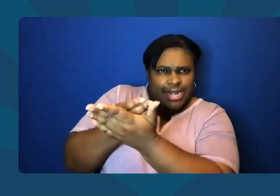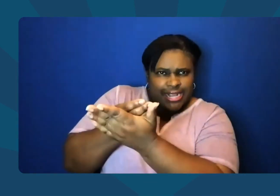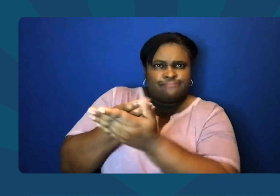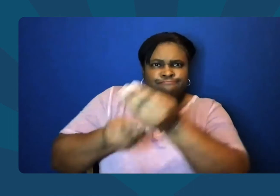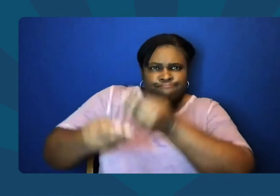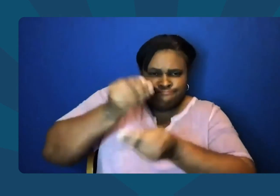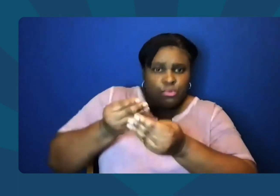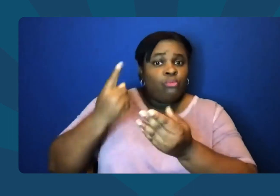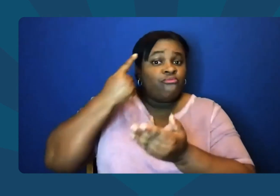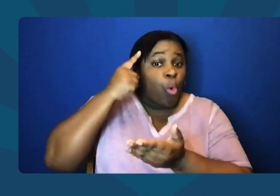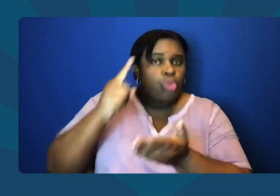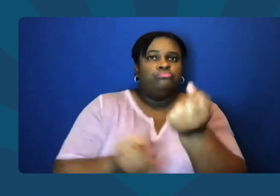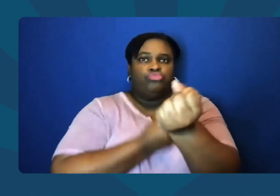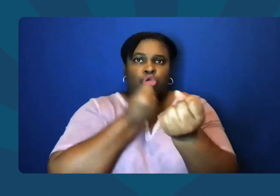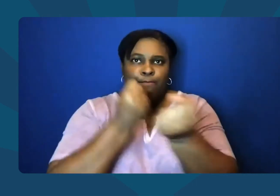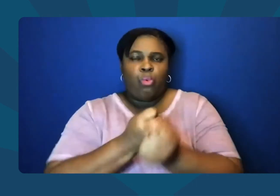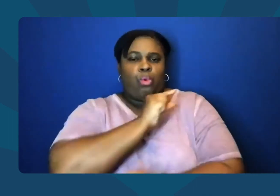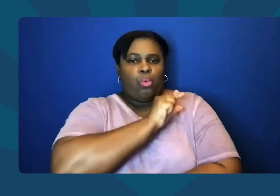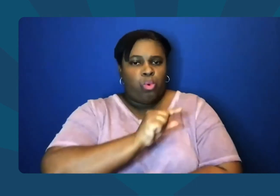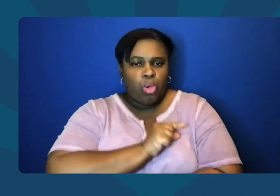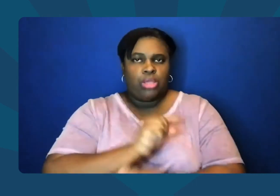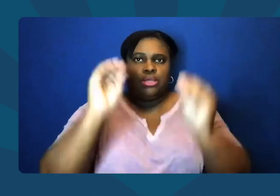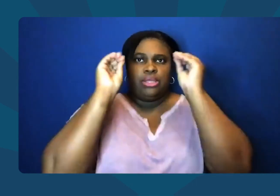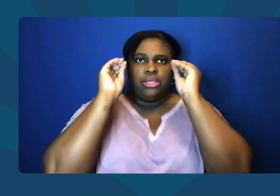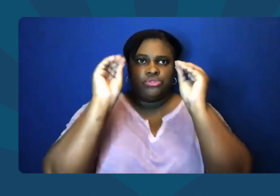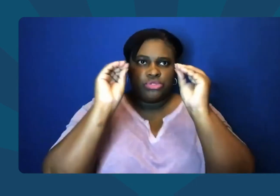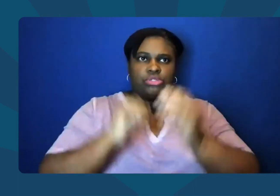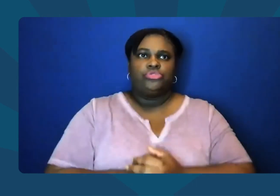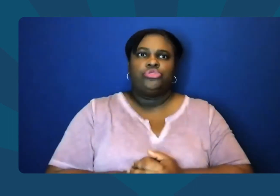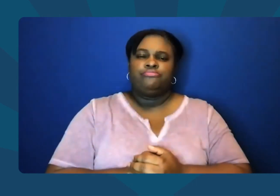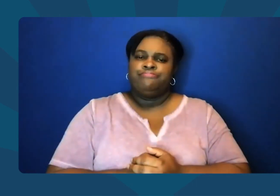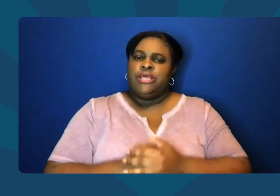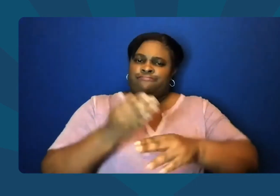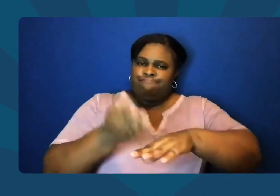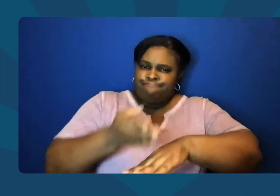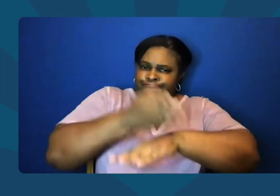I will continue to pursue funding mechanisms that support quality education,